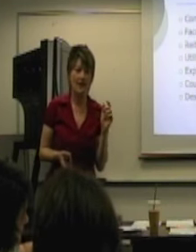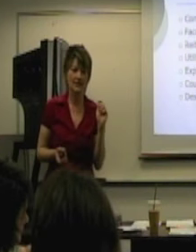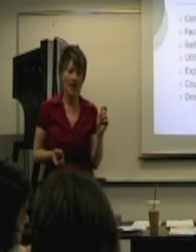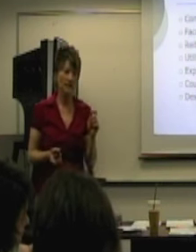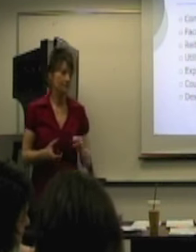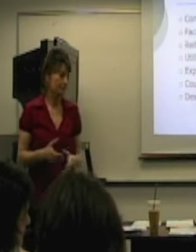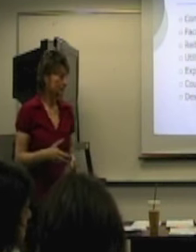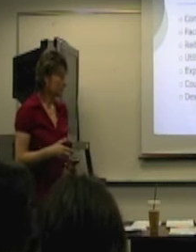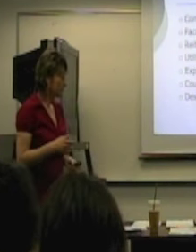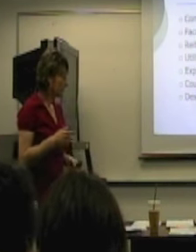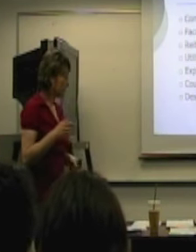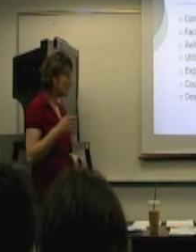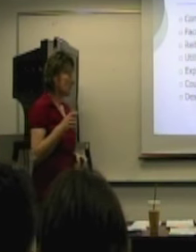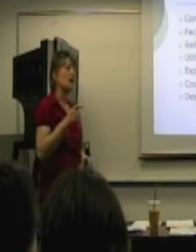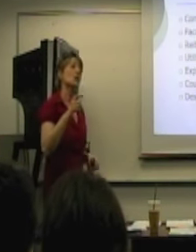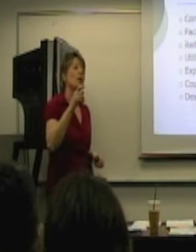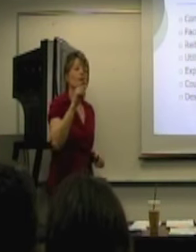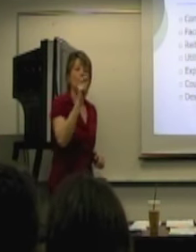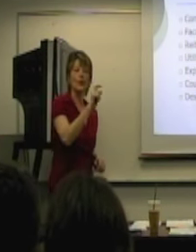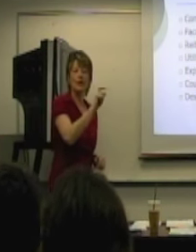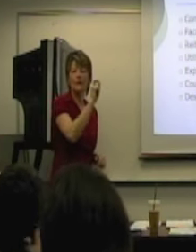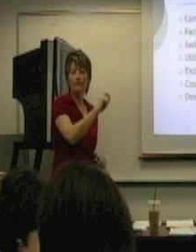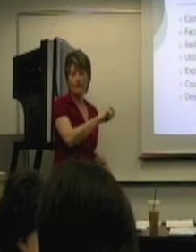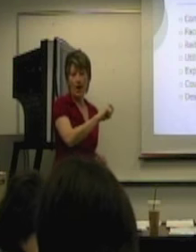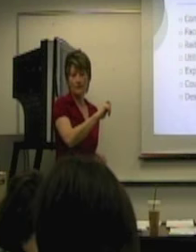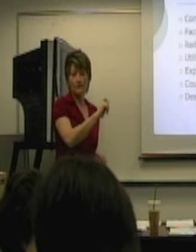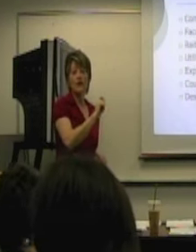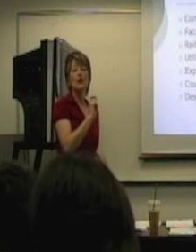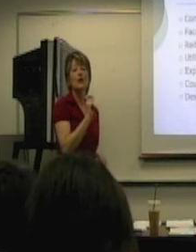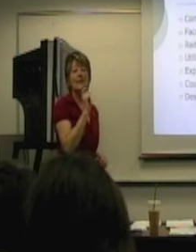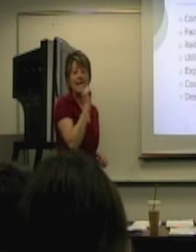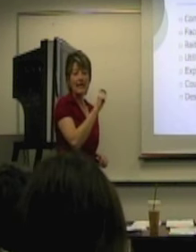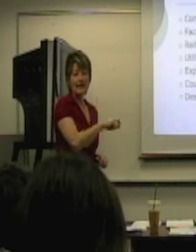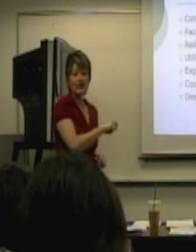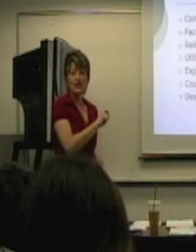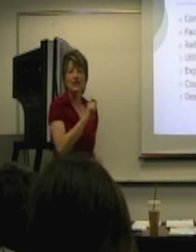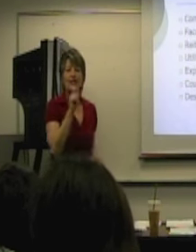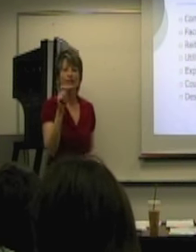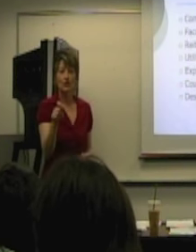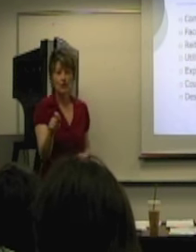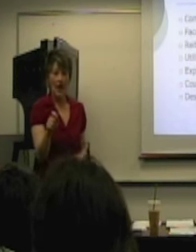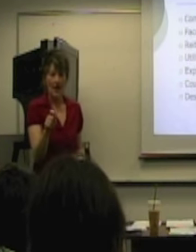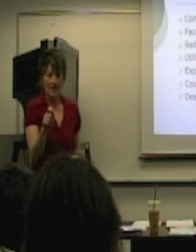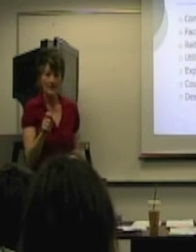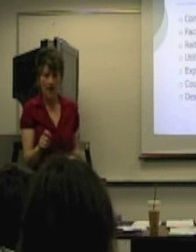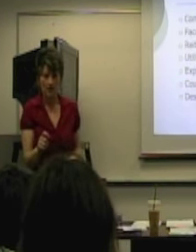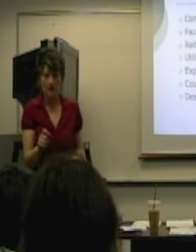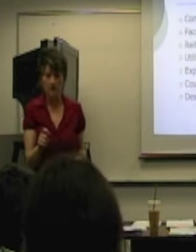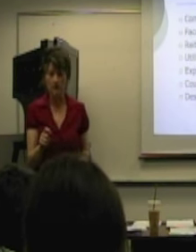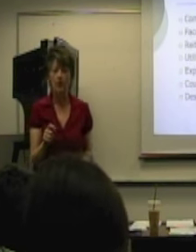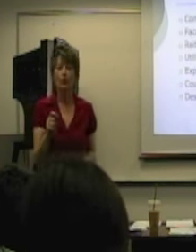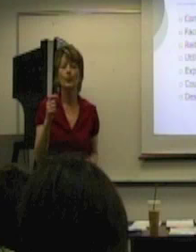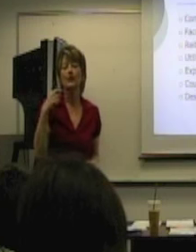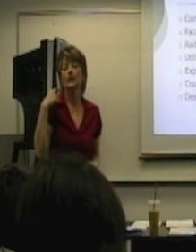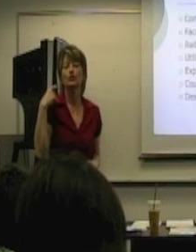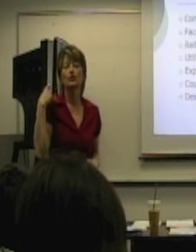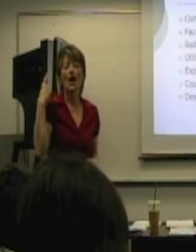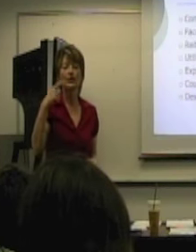ASL. When we're working from English into ASL, we need to try